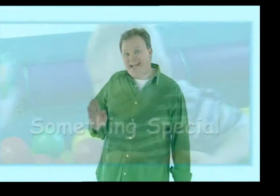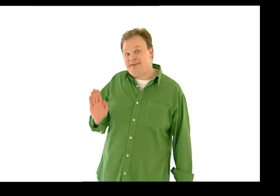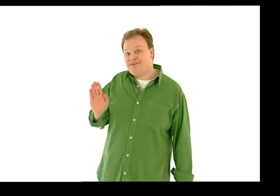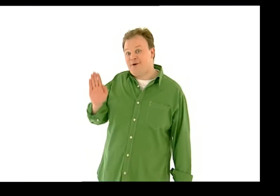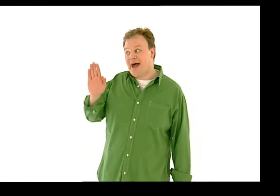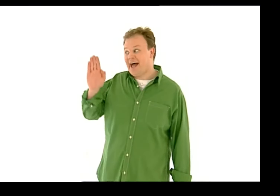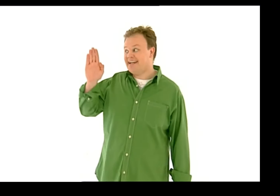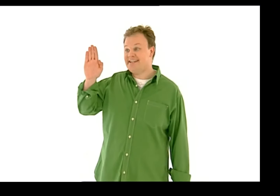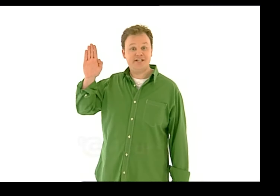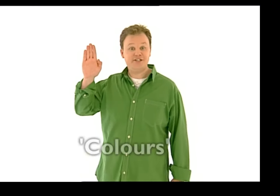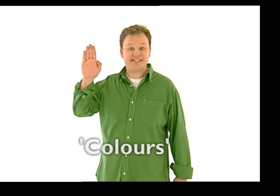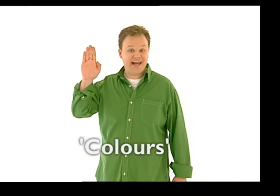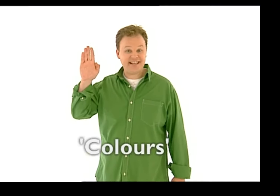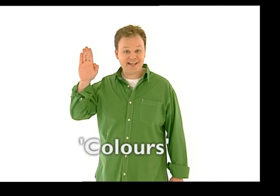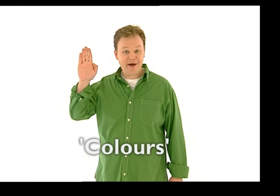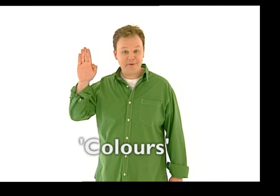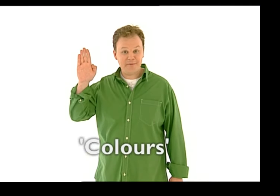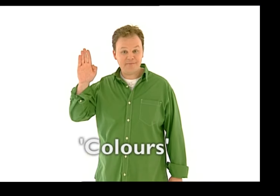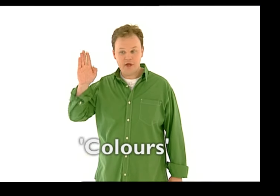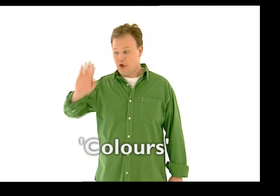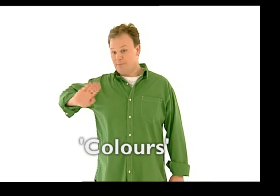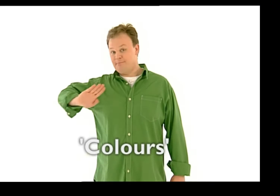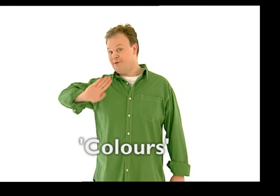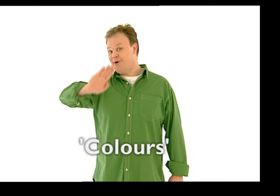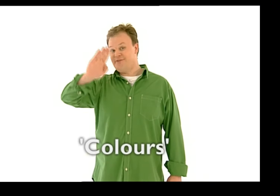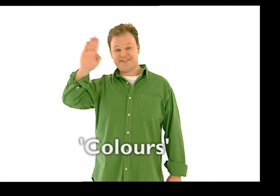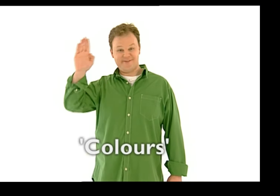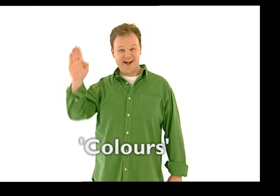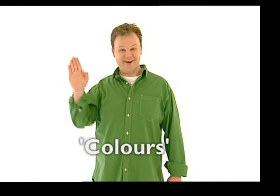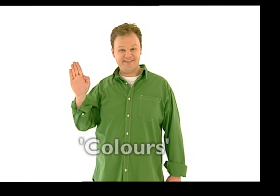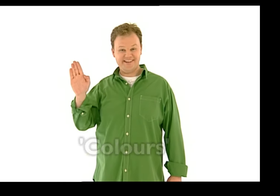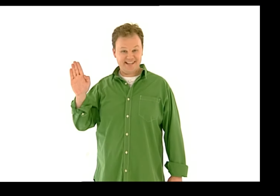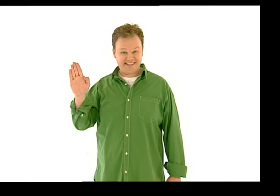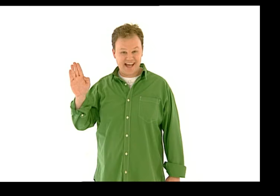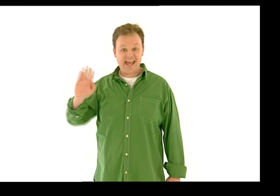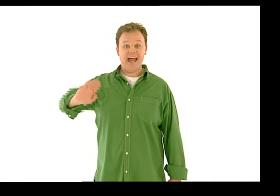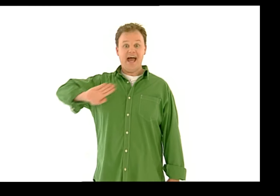Lift your hand just like so. Move it around and say, hello!